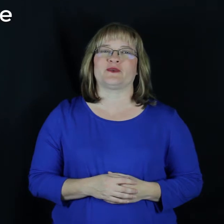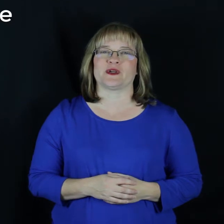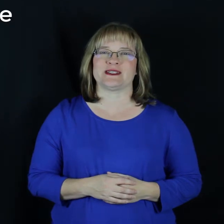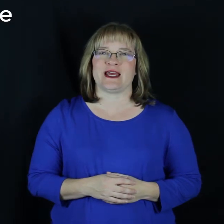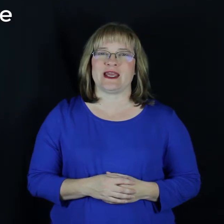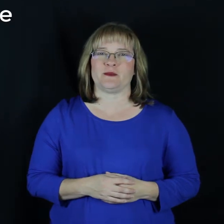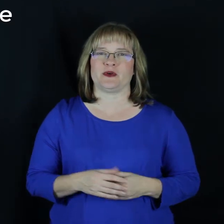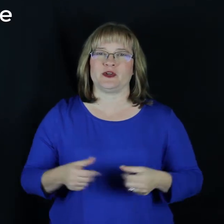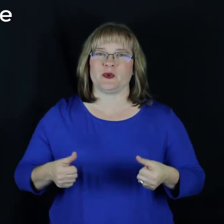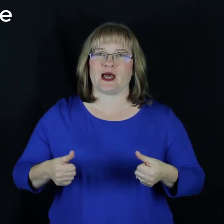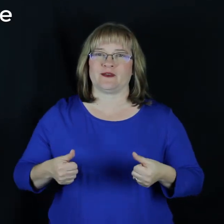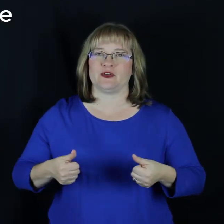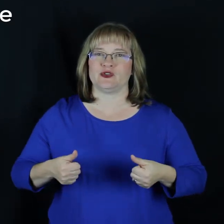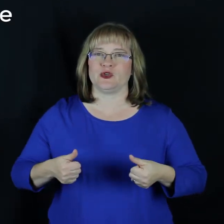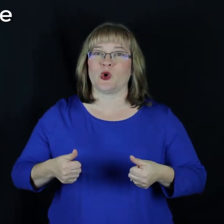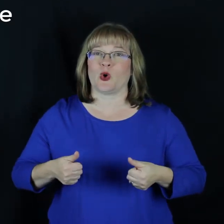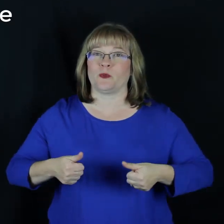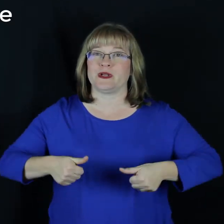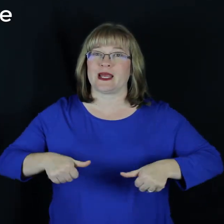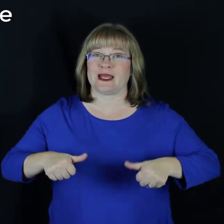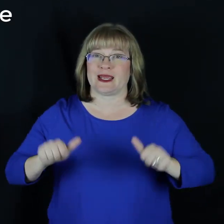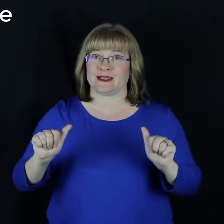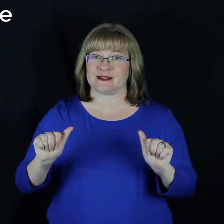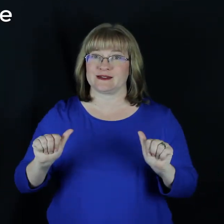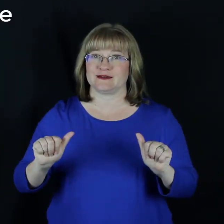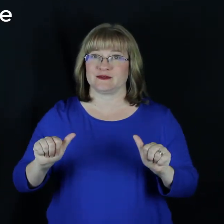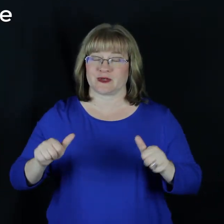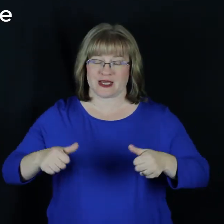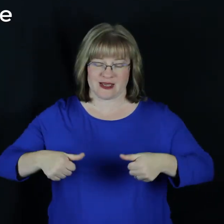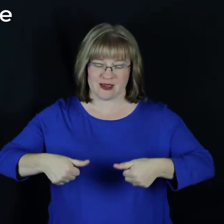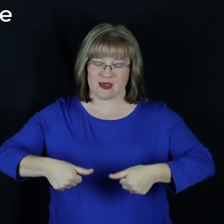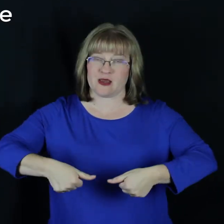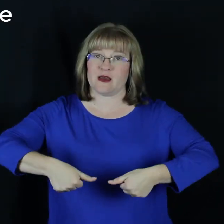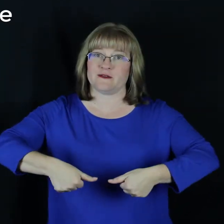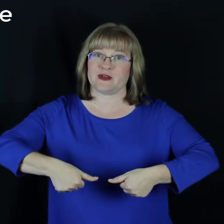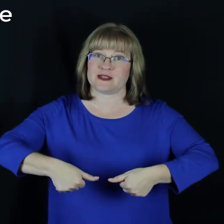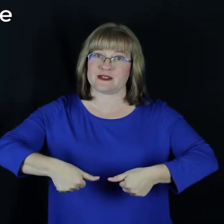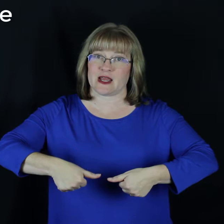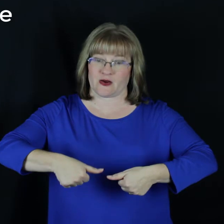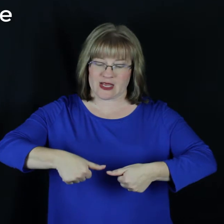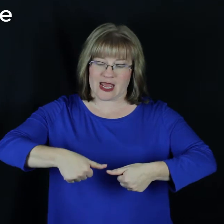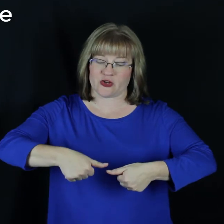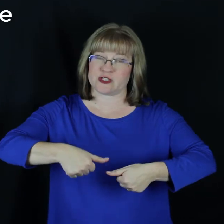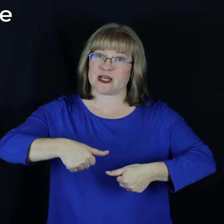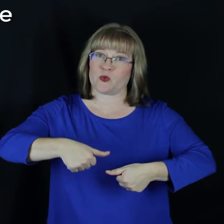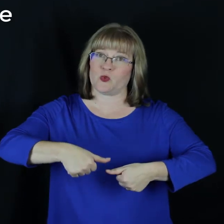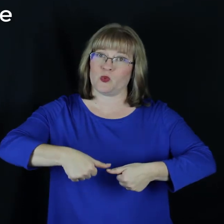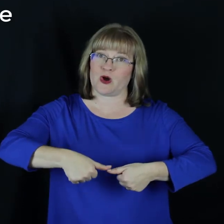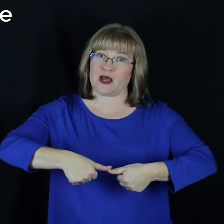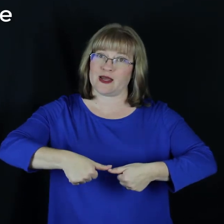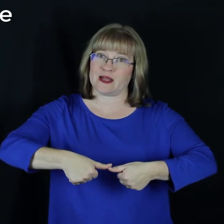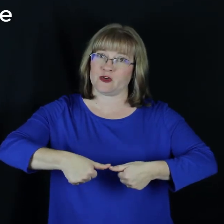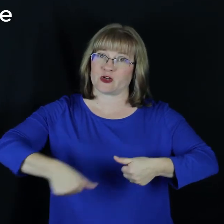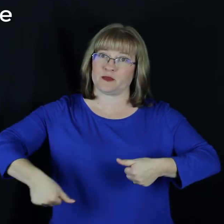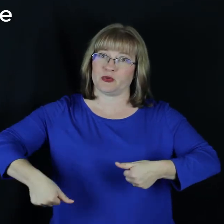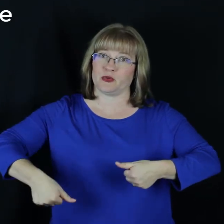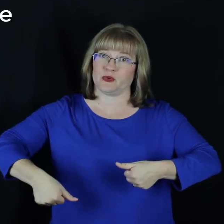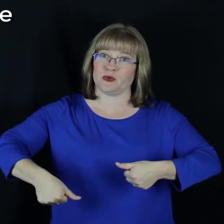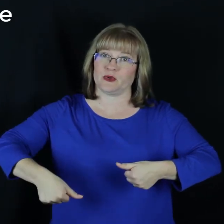For tape, you have two open A hands, okay? Face down, and you're going to take one and you're going to pull